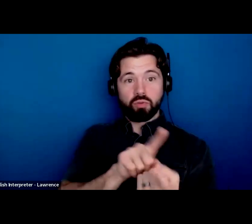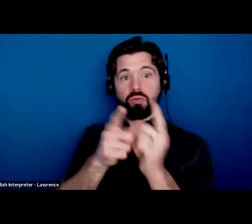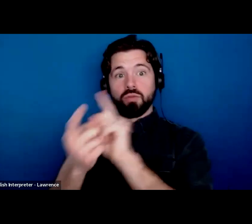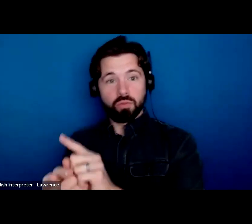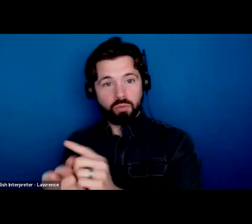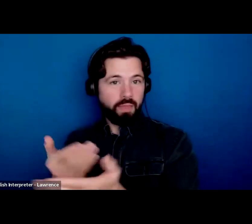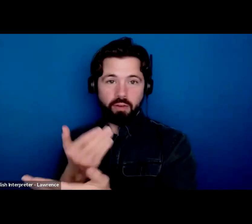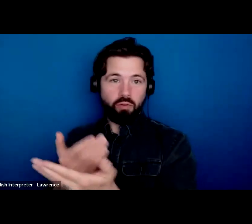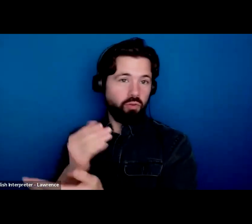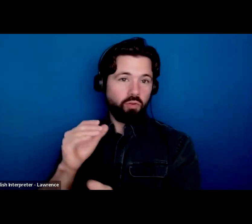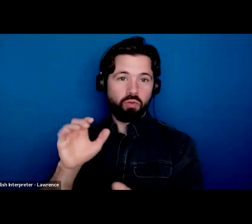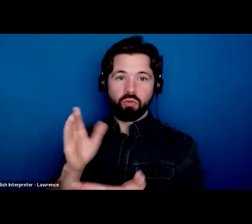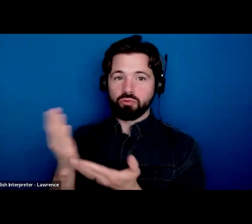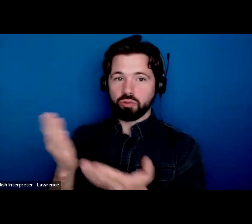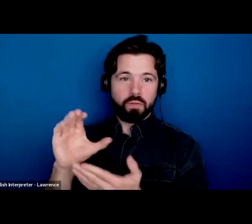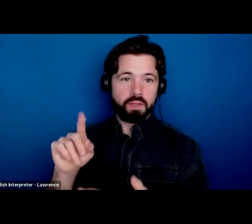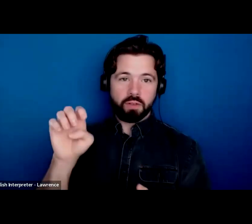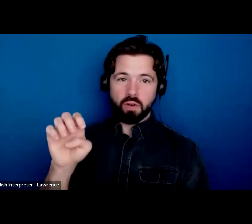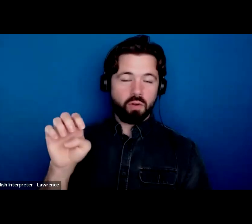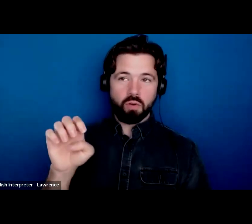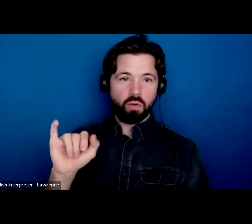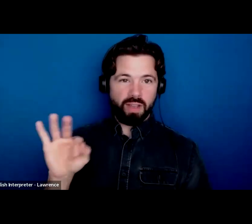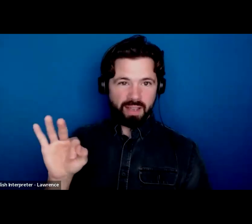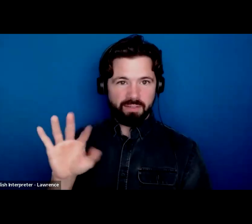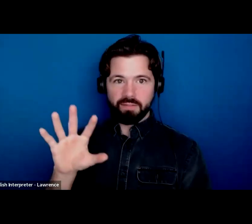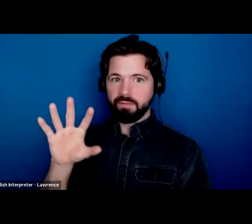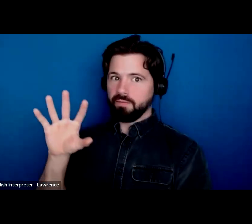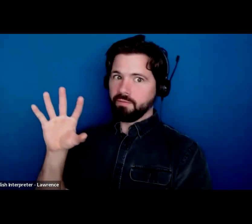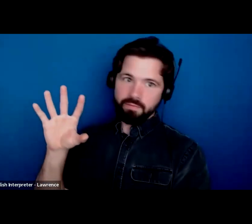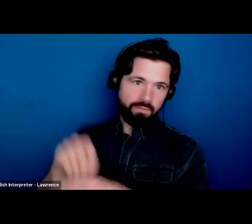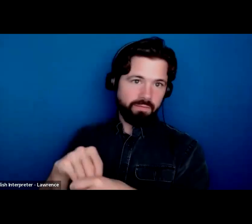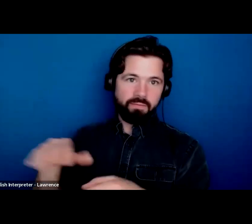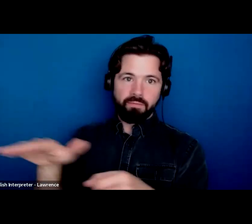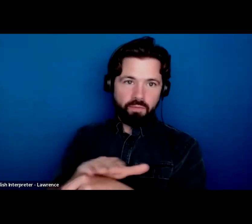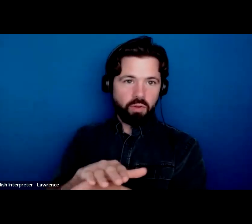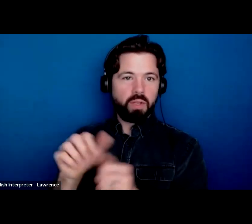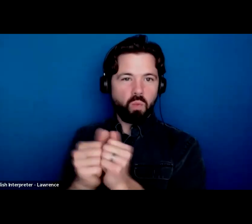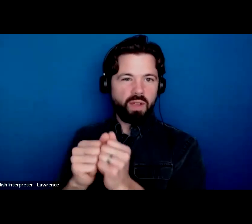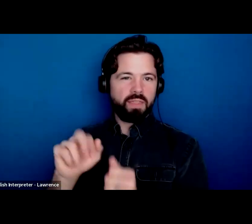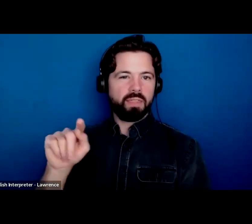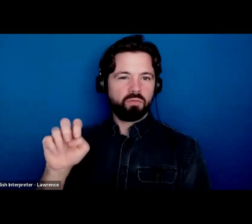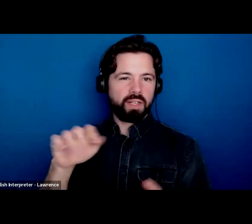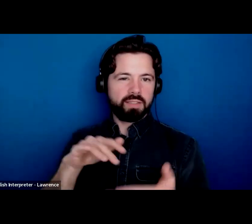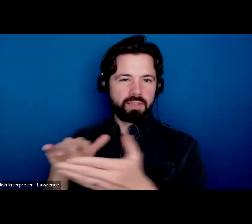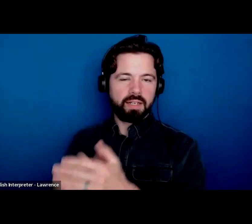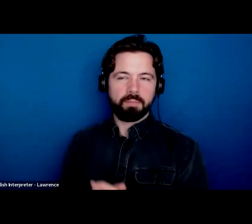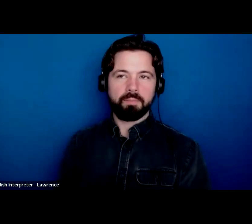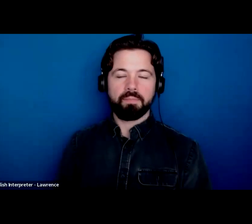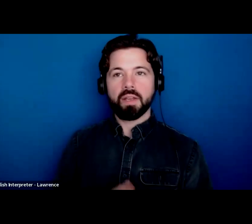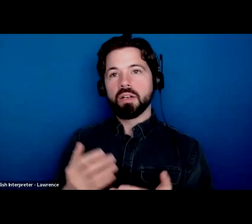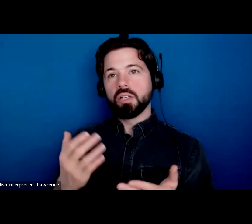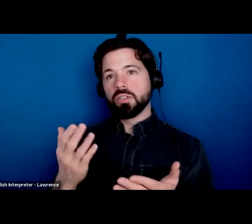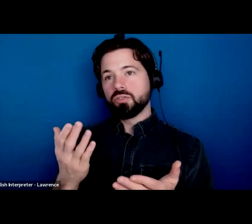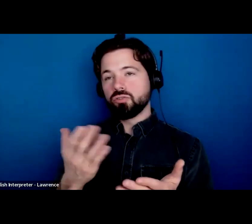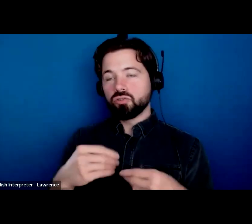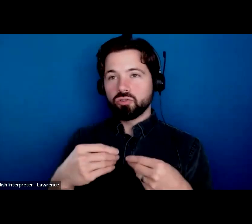new service code may be if they are fully implementing the rate study. The discussions around the service provider directory, the quality